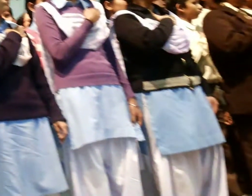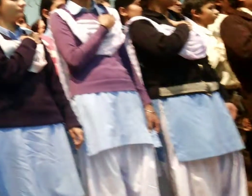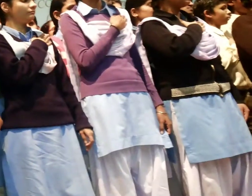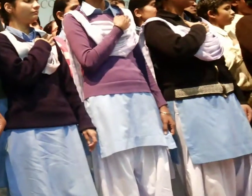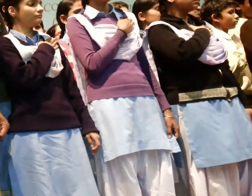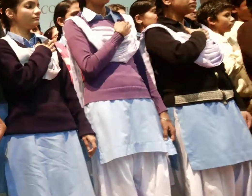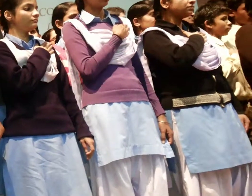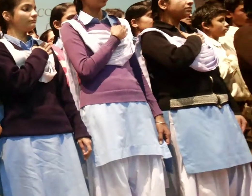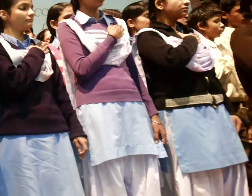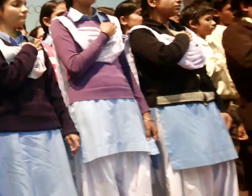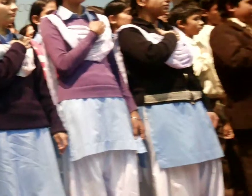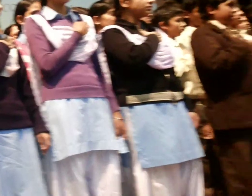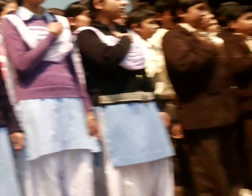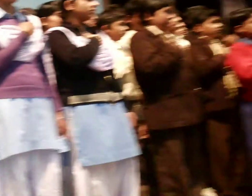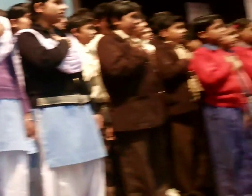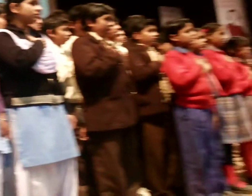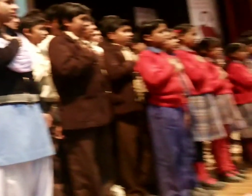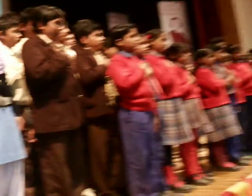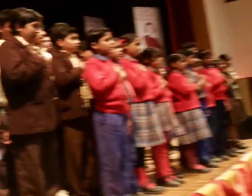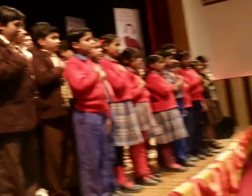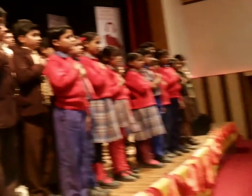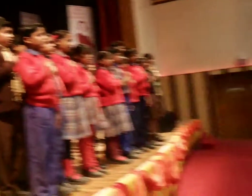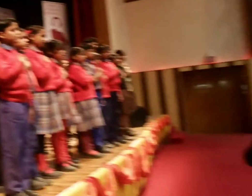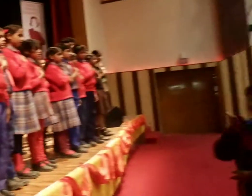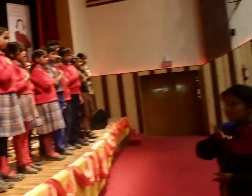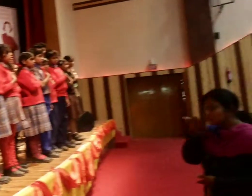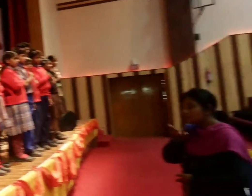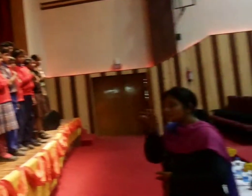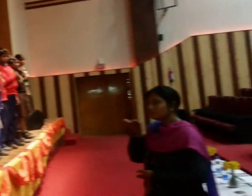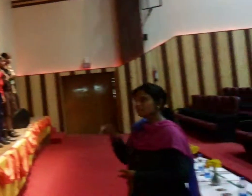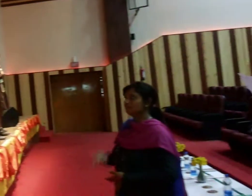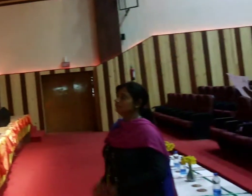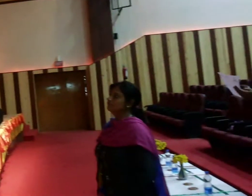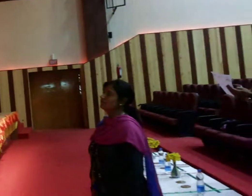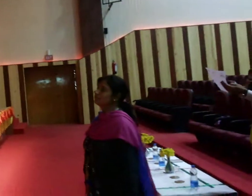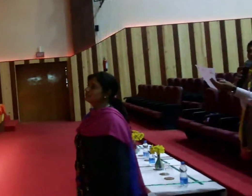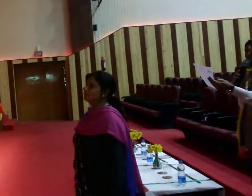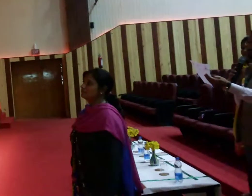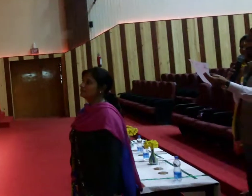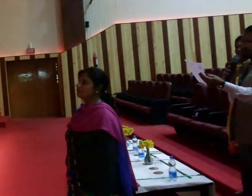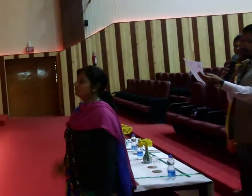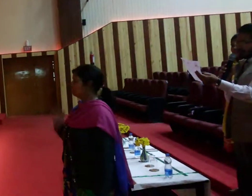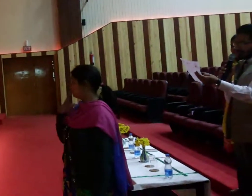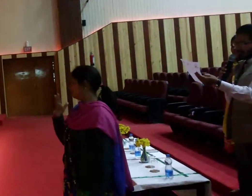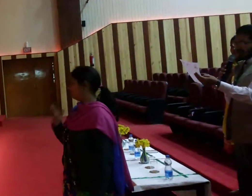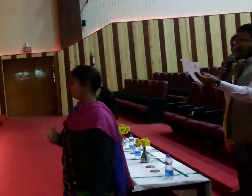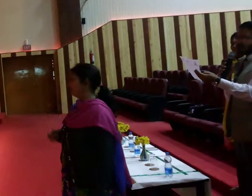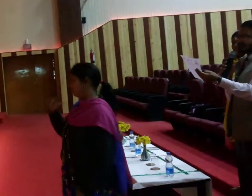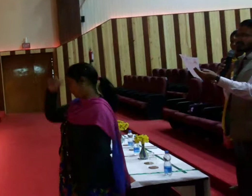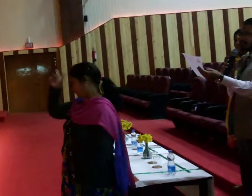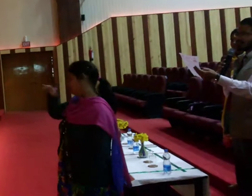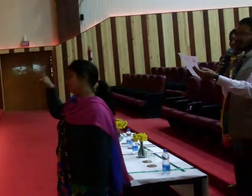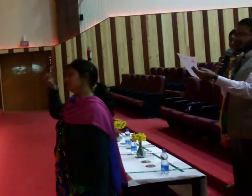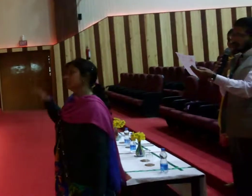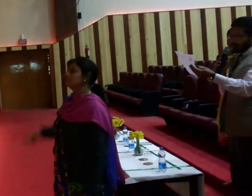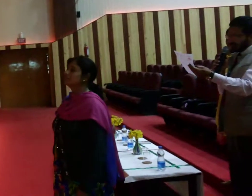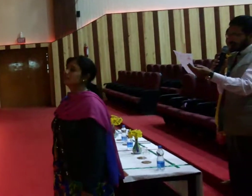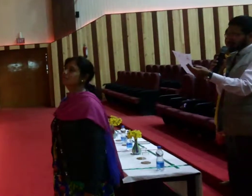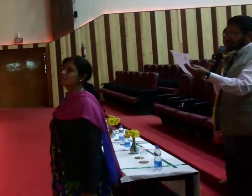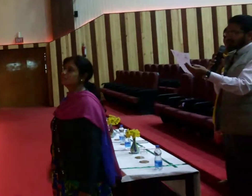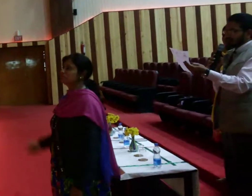valuable teacher. Learn to see